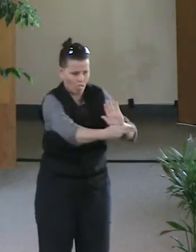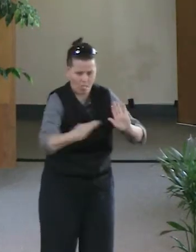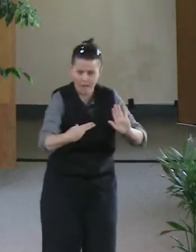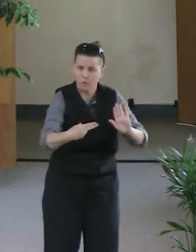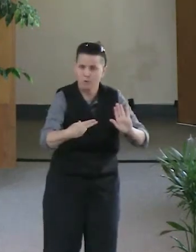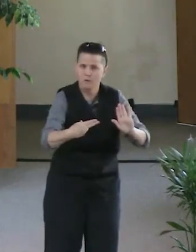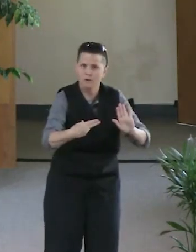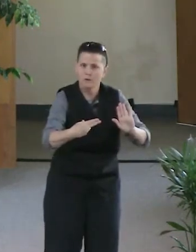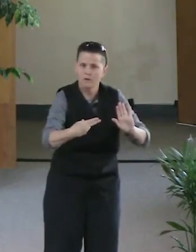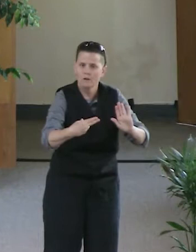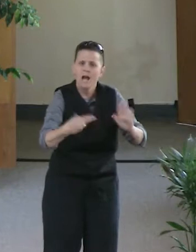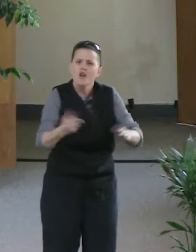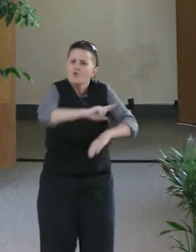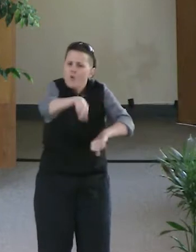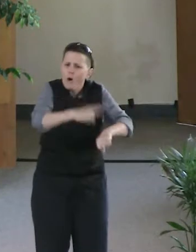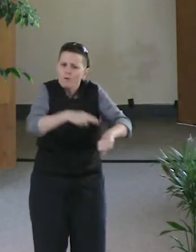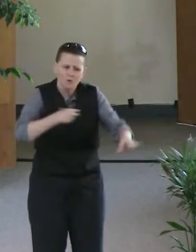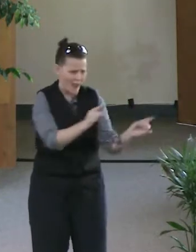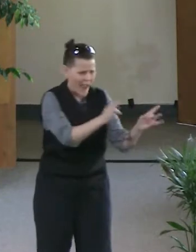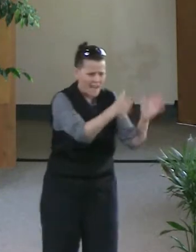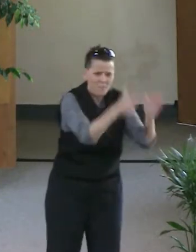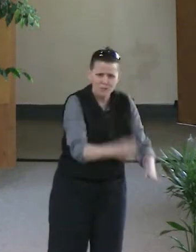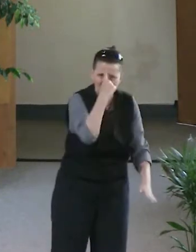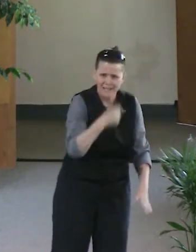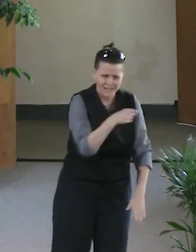hate someone simply because they look different than you.